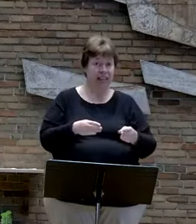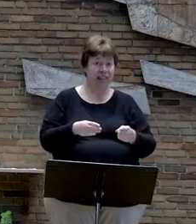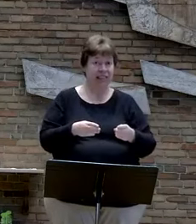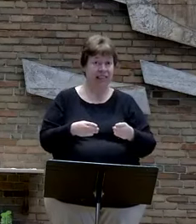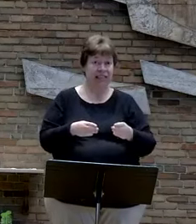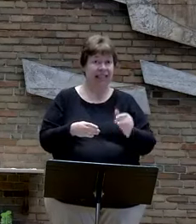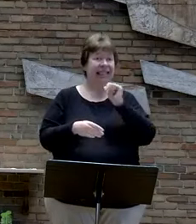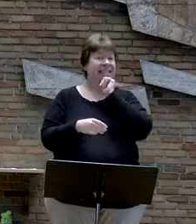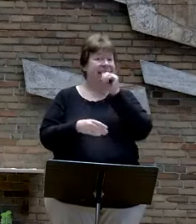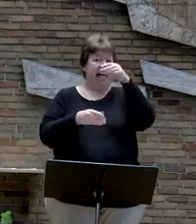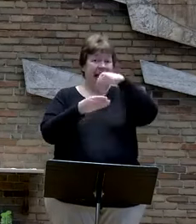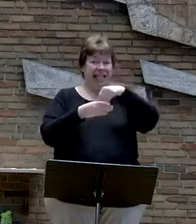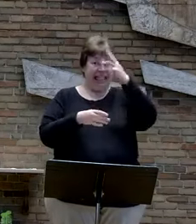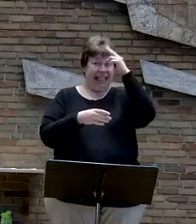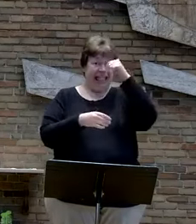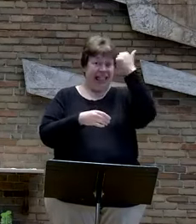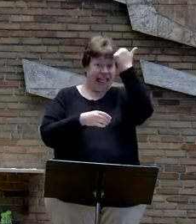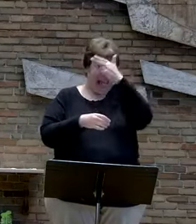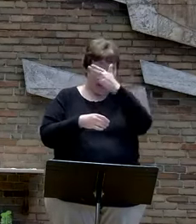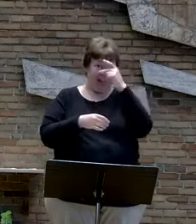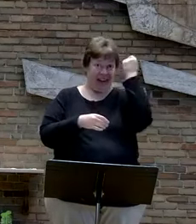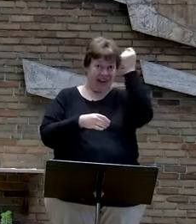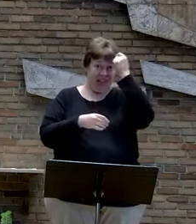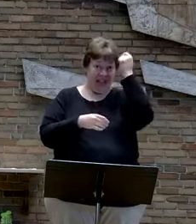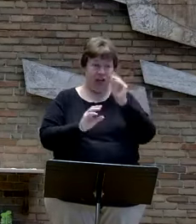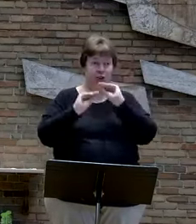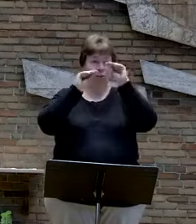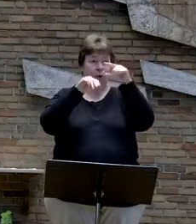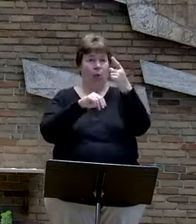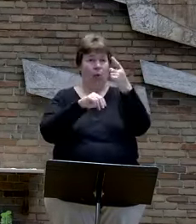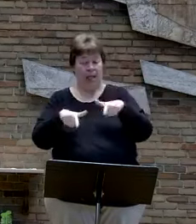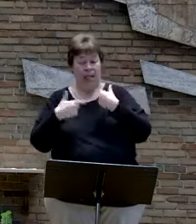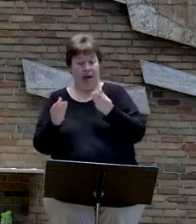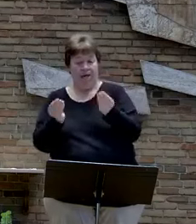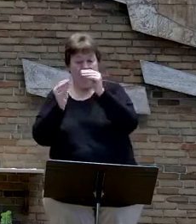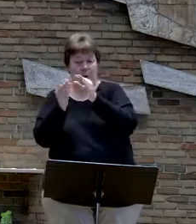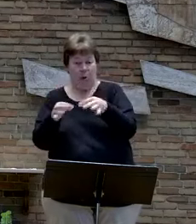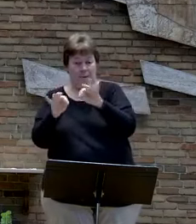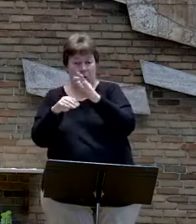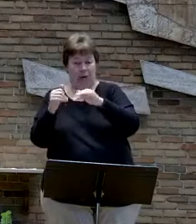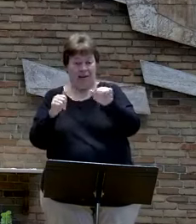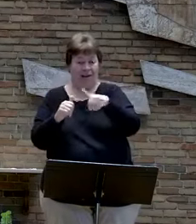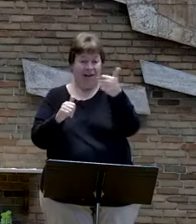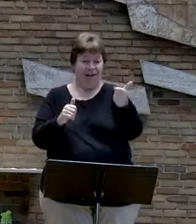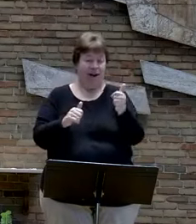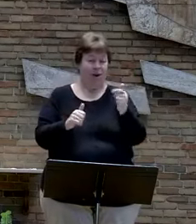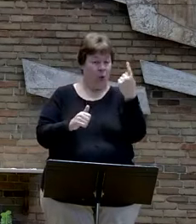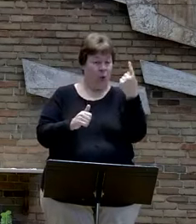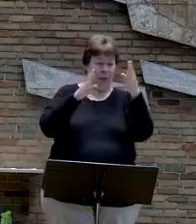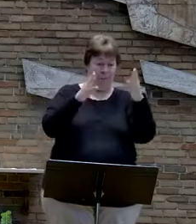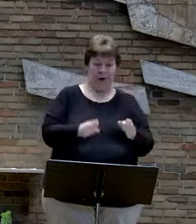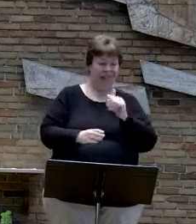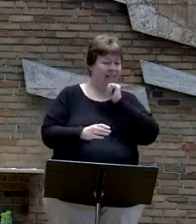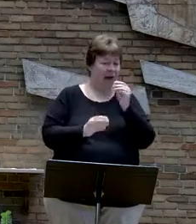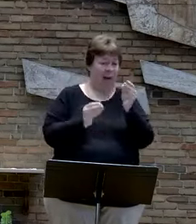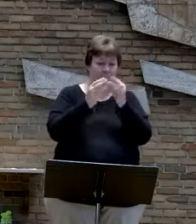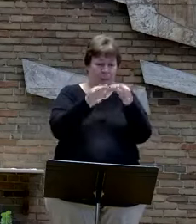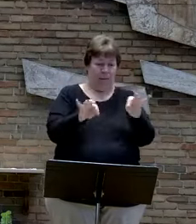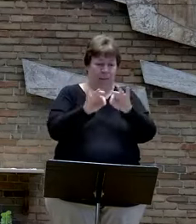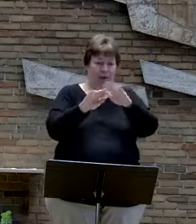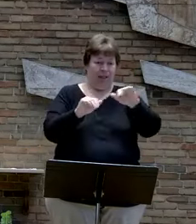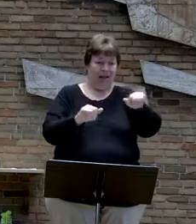within Catholic theology to place one life over another. One person is never more important than